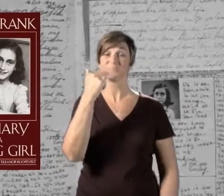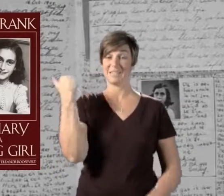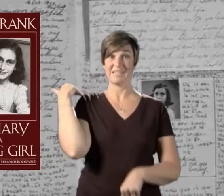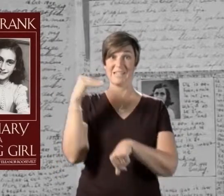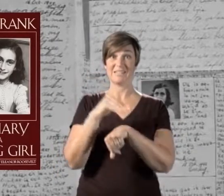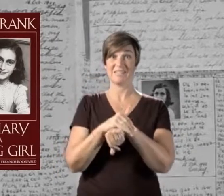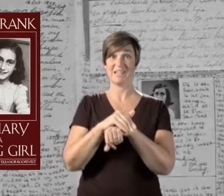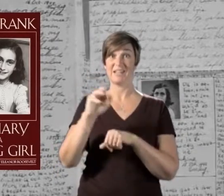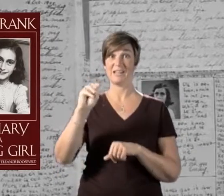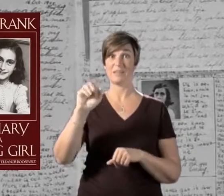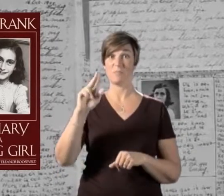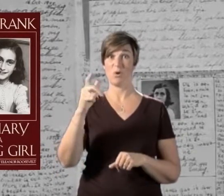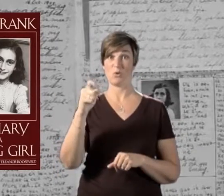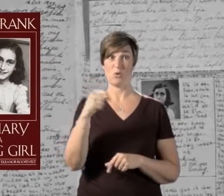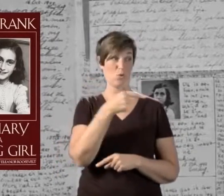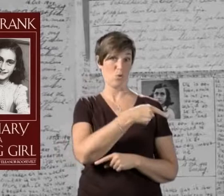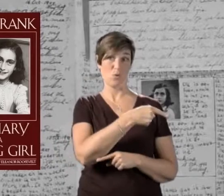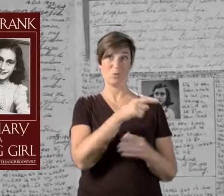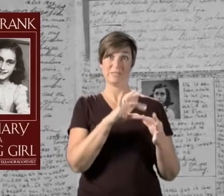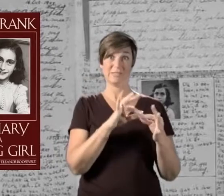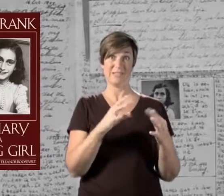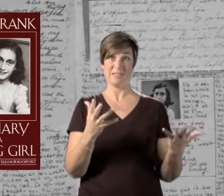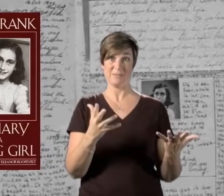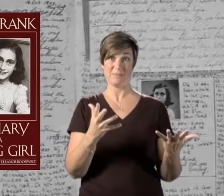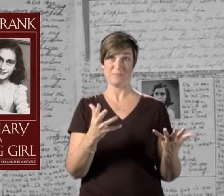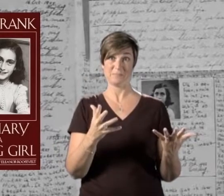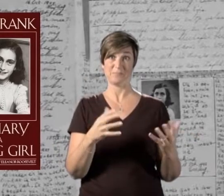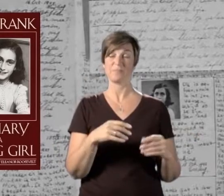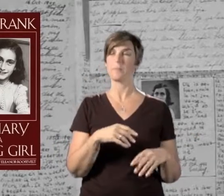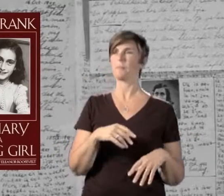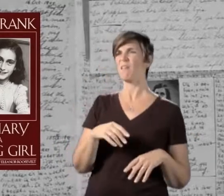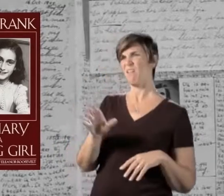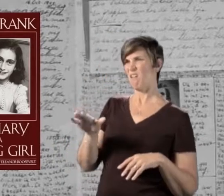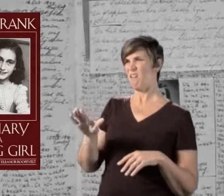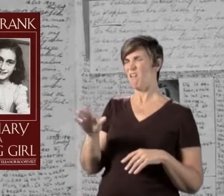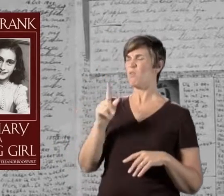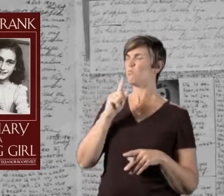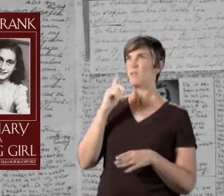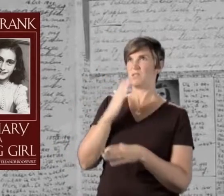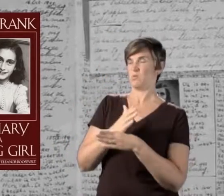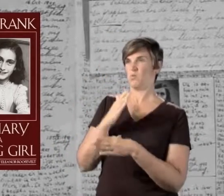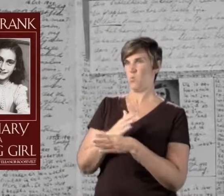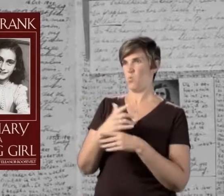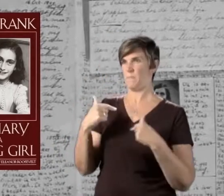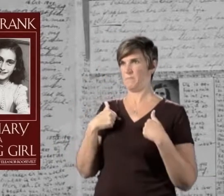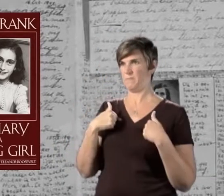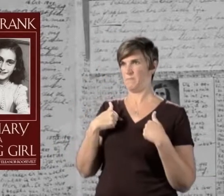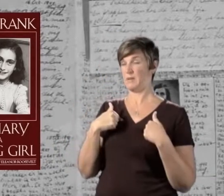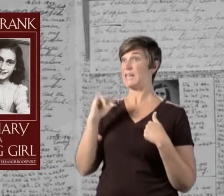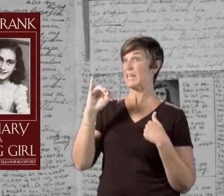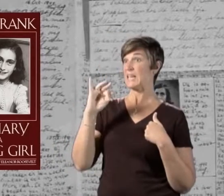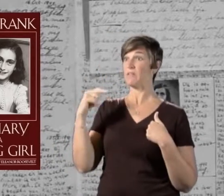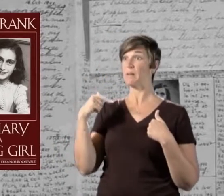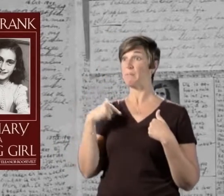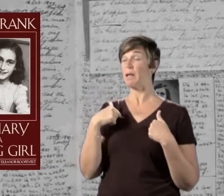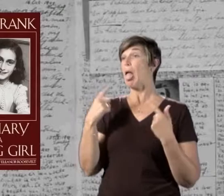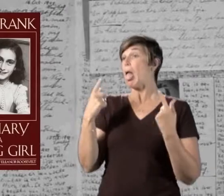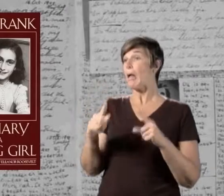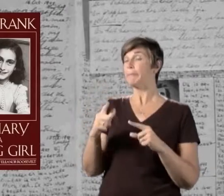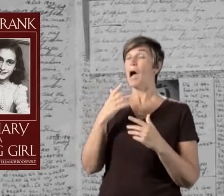Margot said last evening, "I think it's awfully annoying the way they ask if you've got a headache or whether you don't feel well if